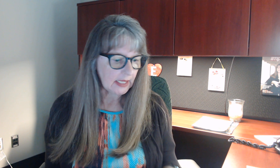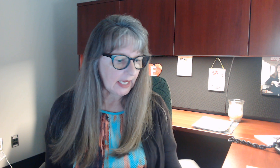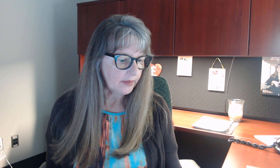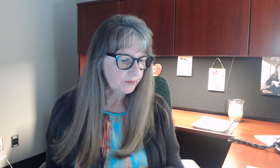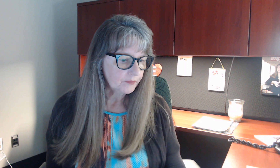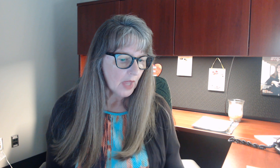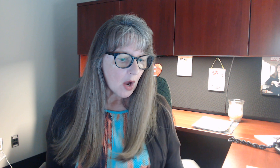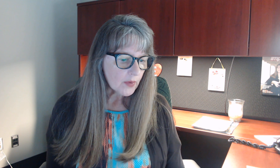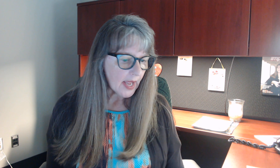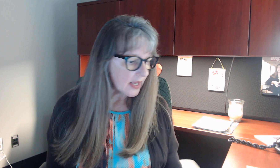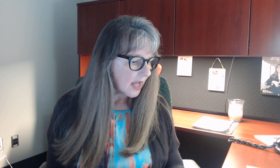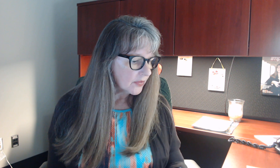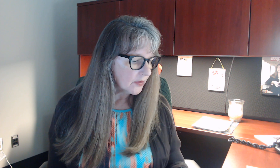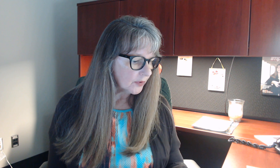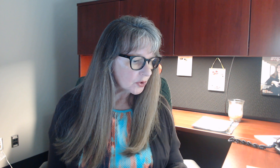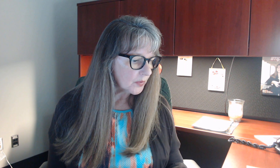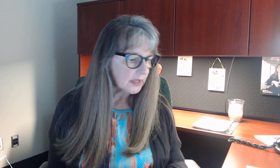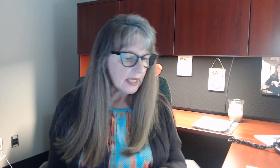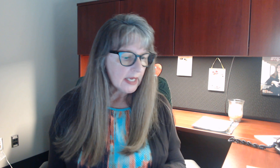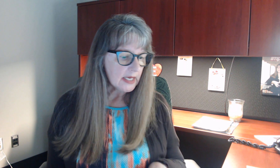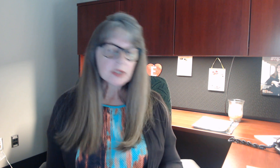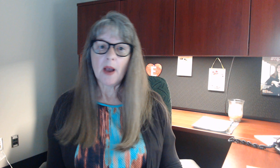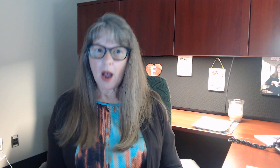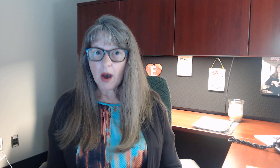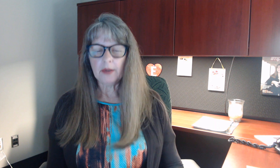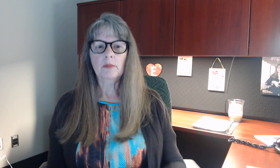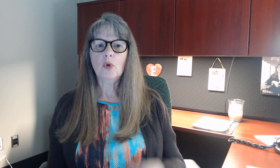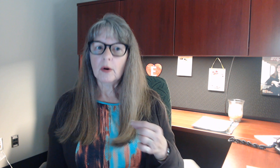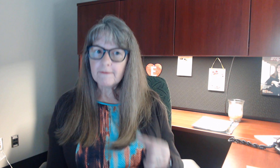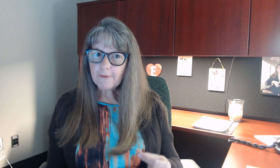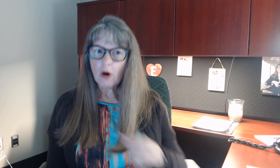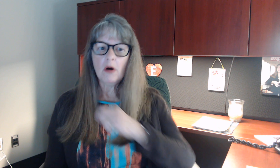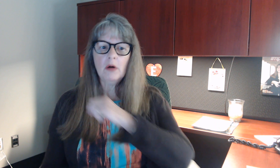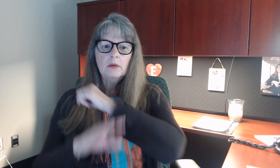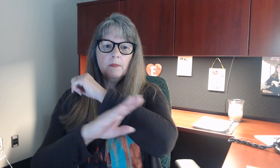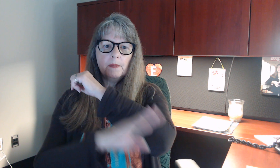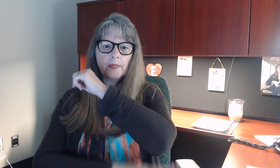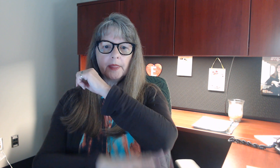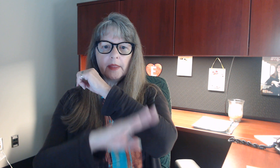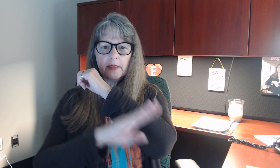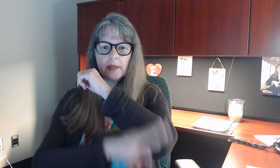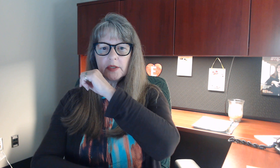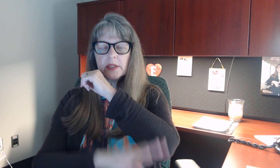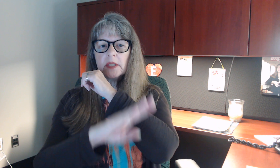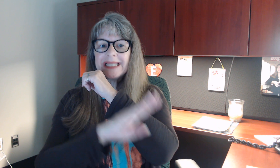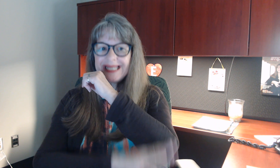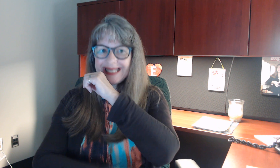again. Okay, the first one is autumn or fall. This is the